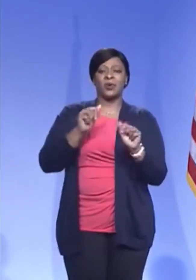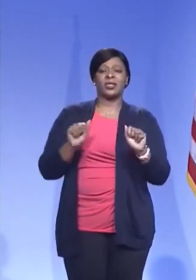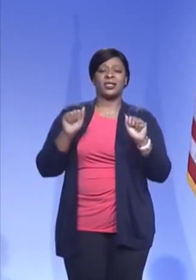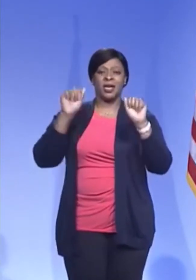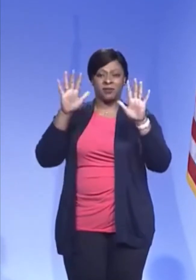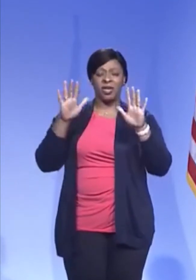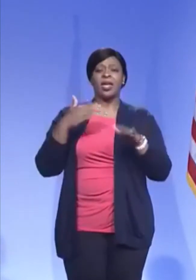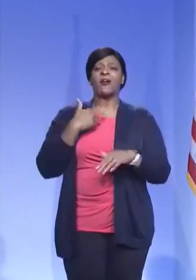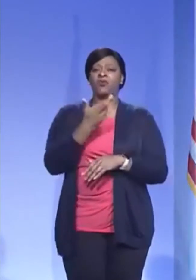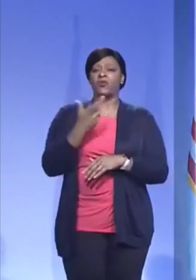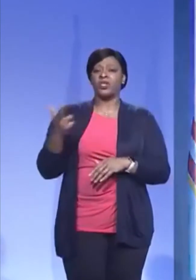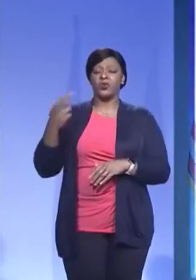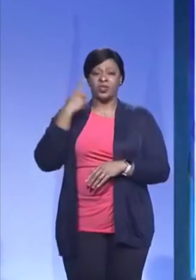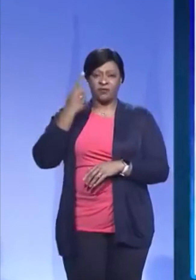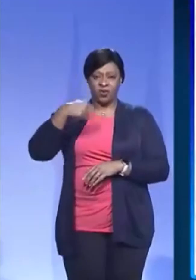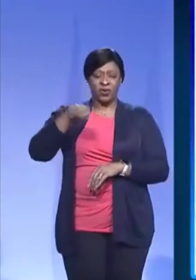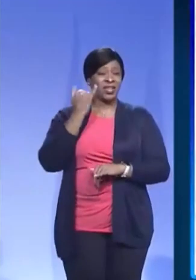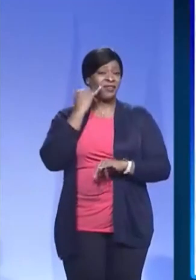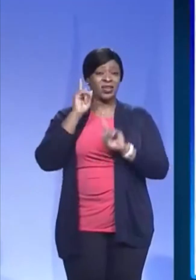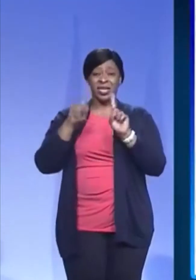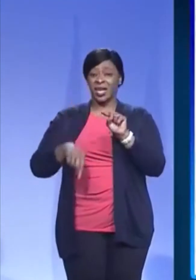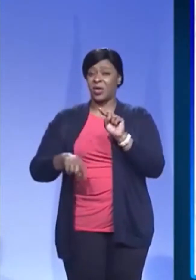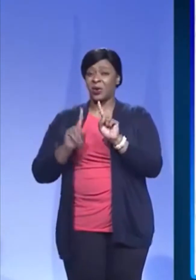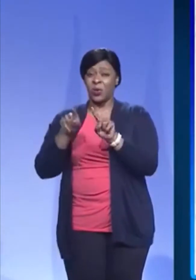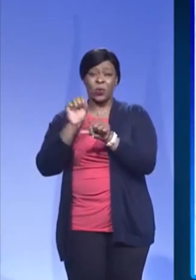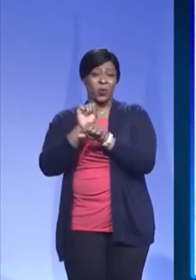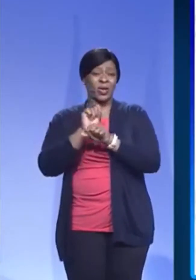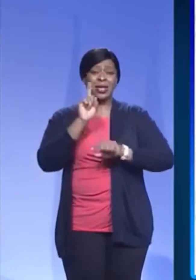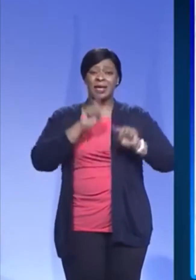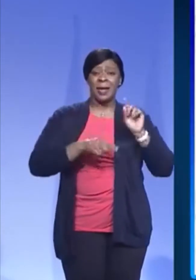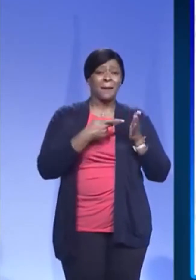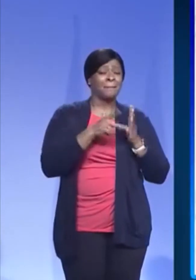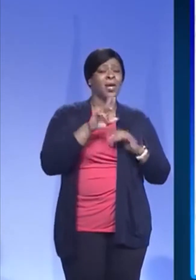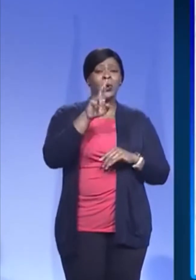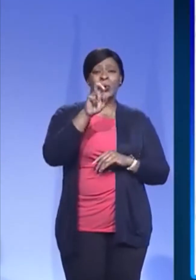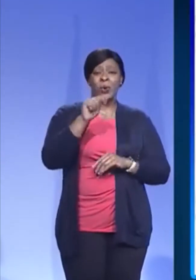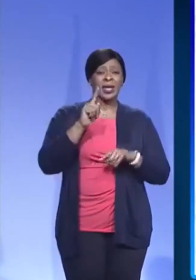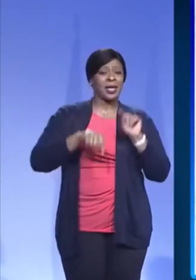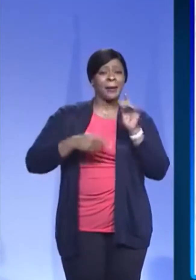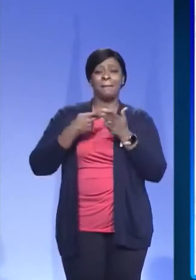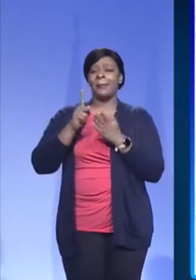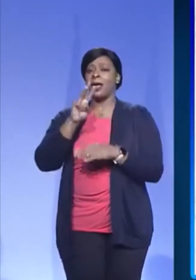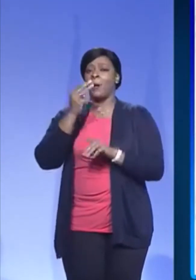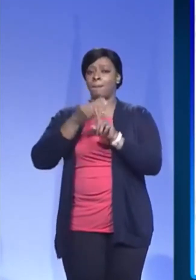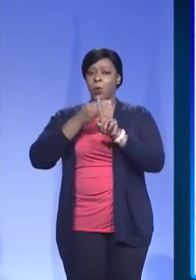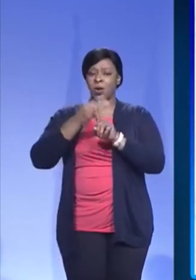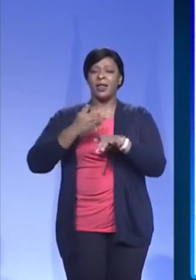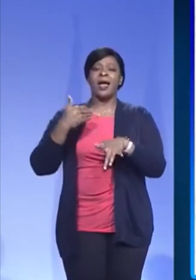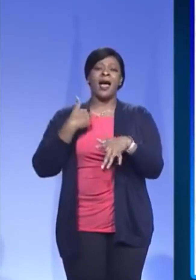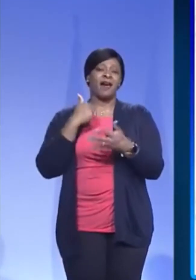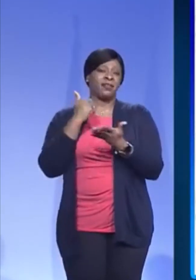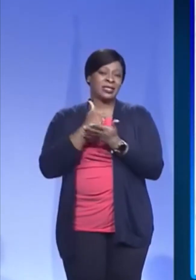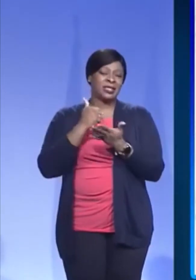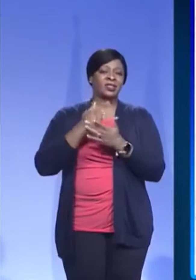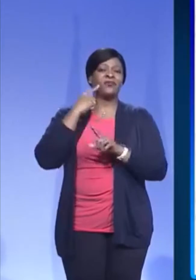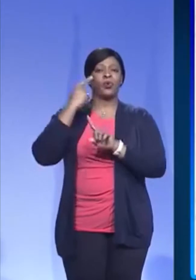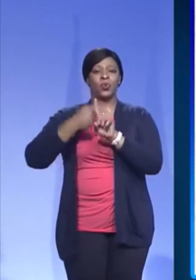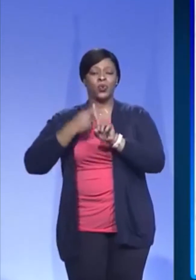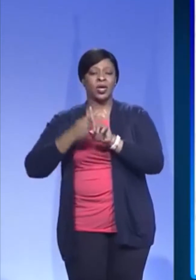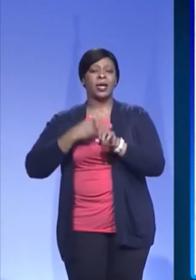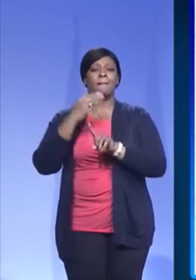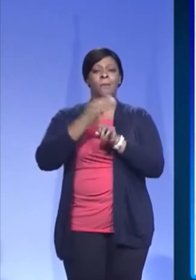There are resources for you. If you can't go to work and you can't pay your rent or your mortgage, there is mortgage assistance and rent assistance available to